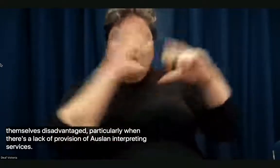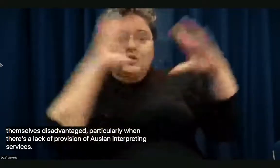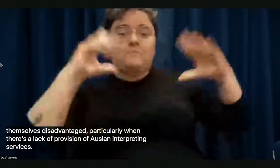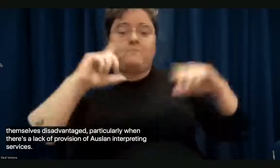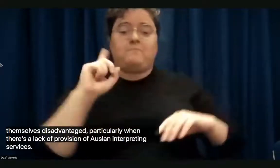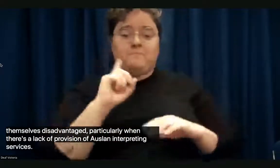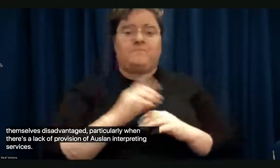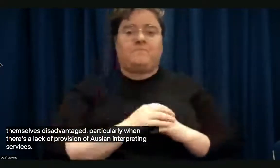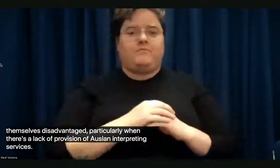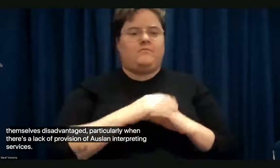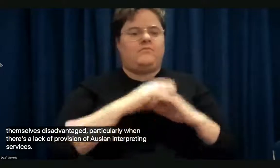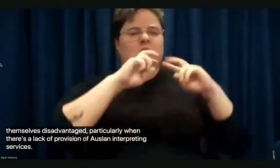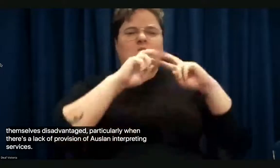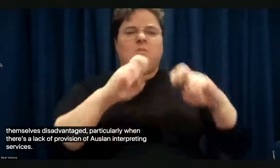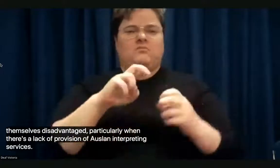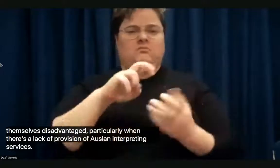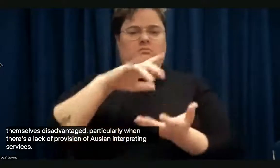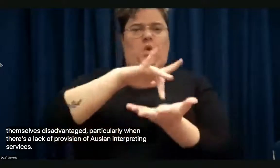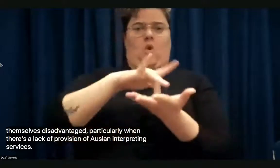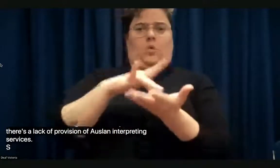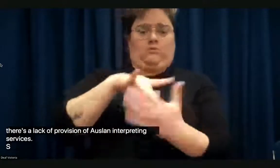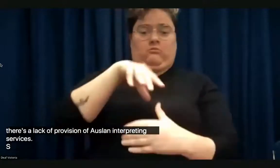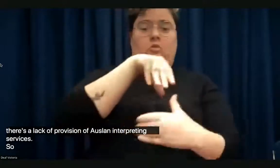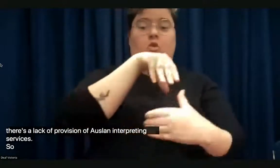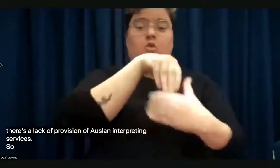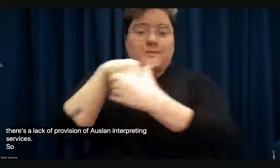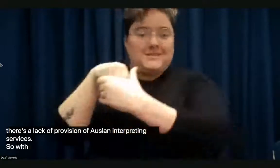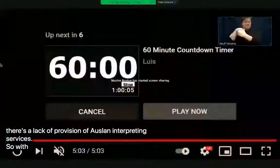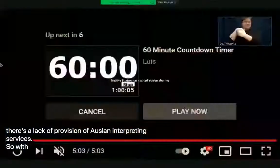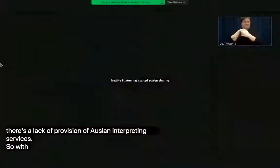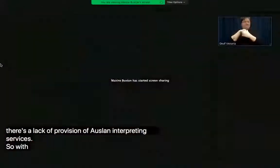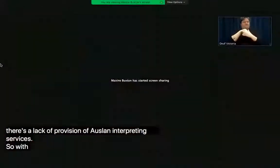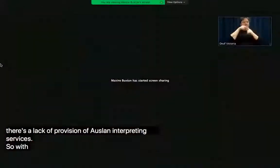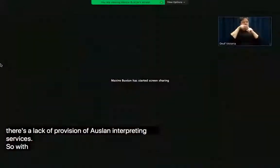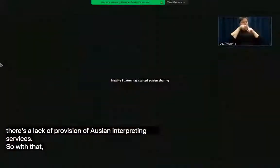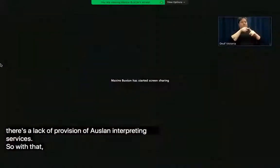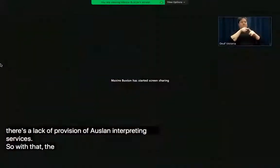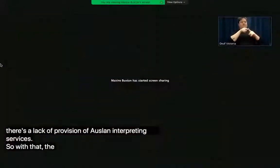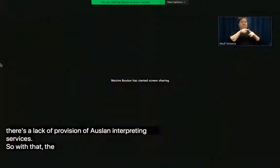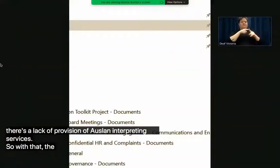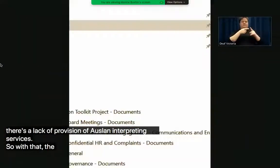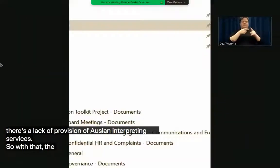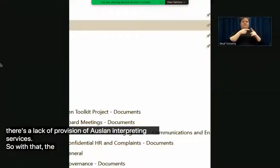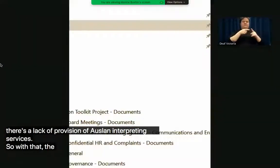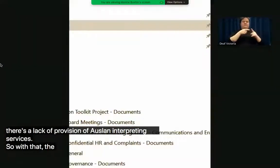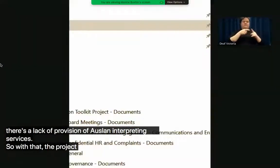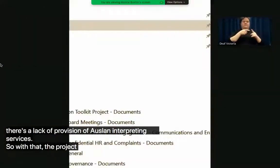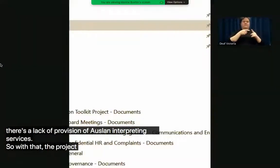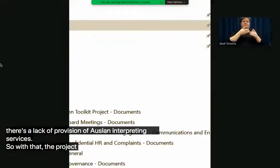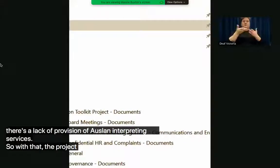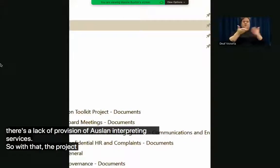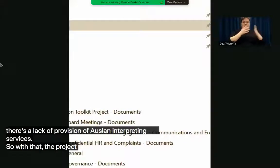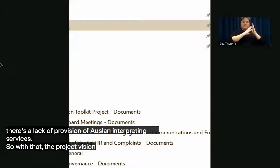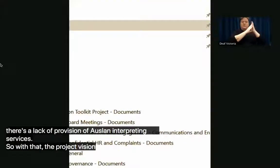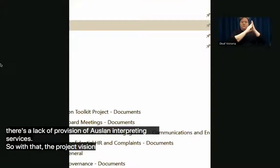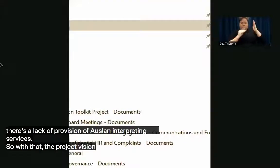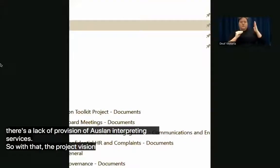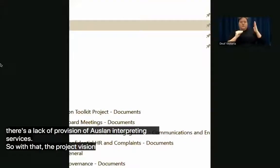So with that, the project vision and scope was to find a centralized